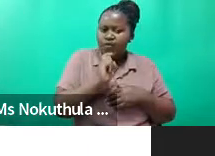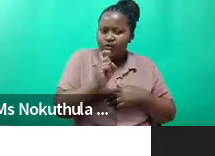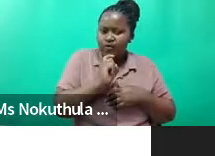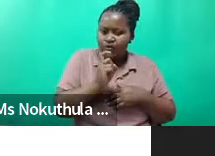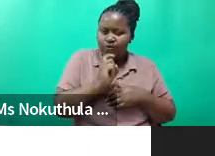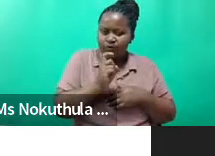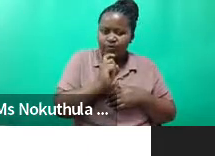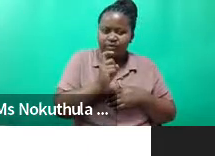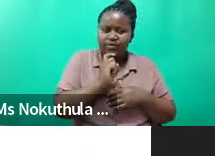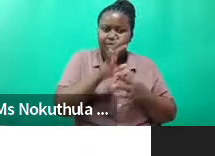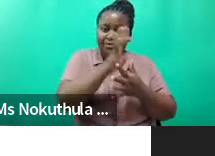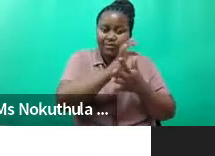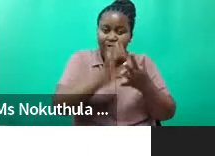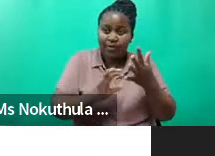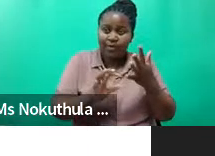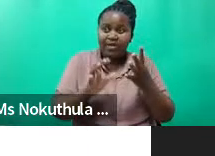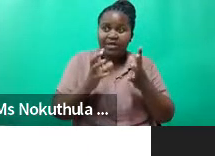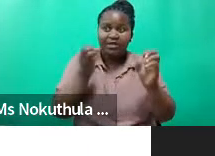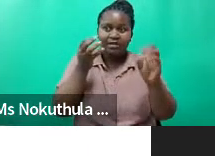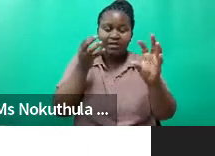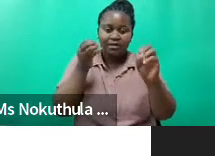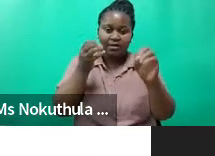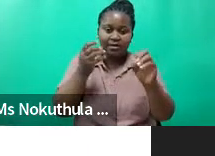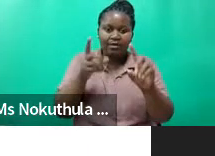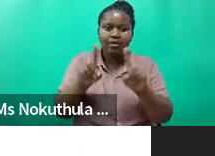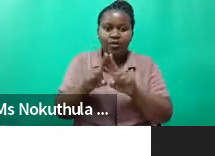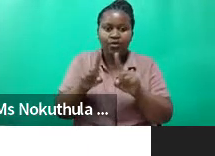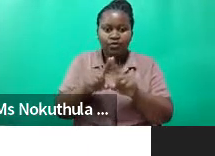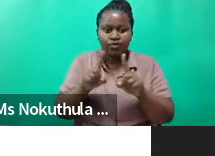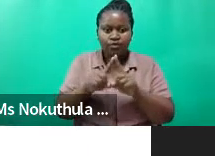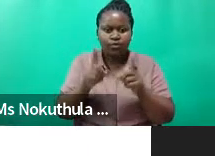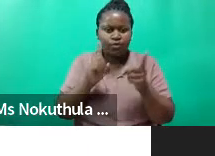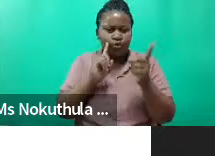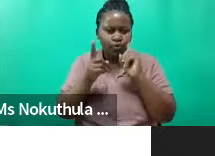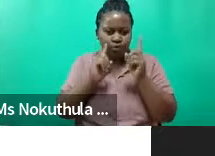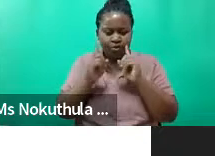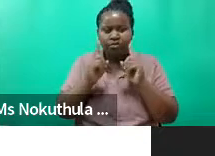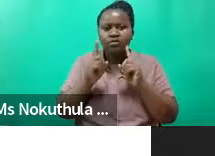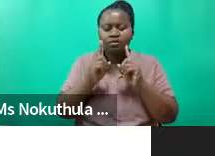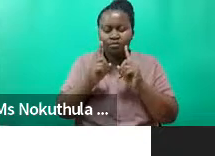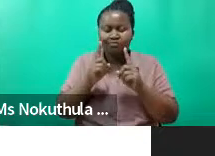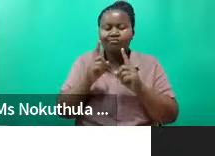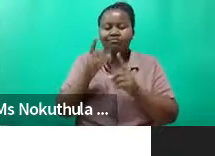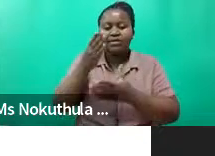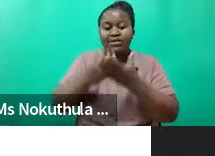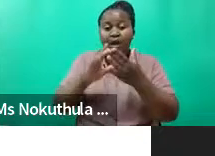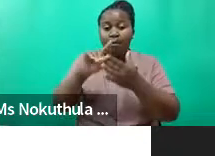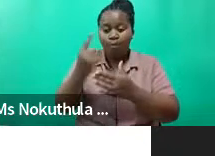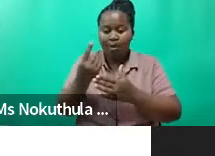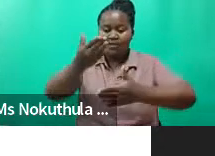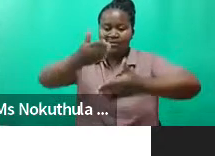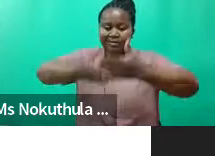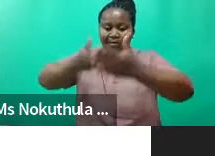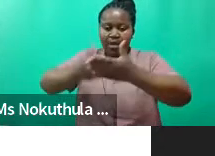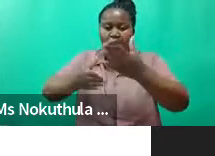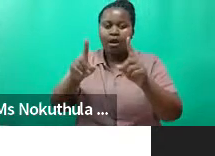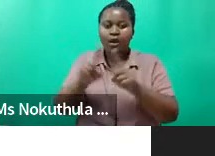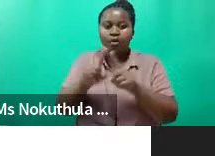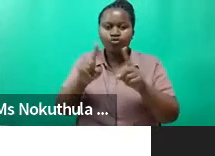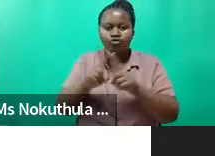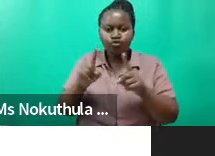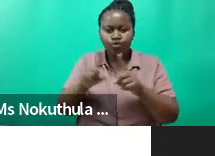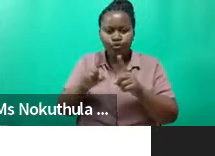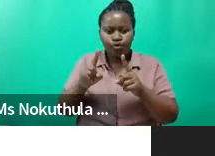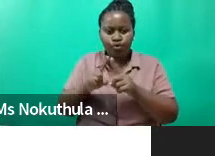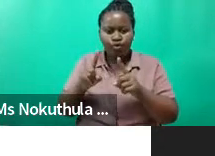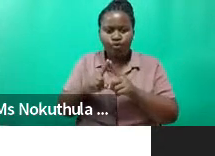our methodology to speak to some of the barriers and also some of the accommodations that Emma and